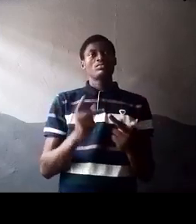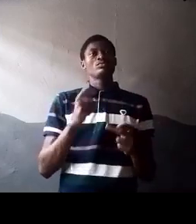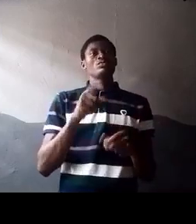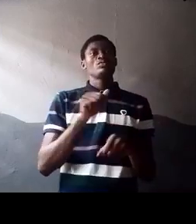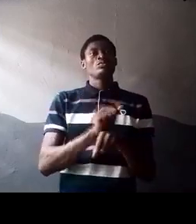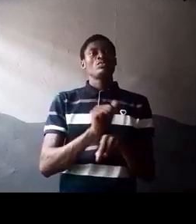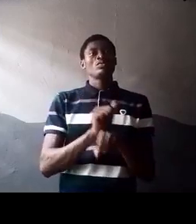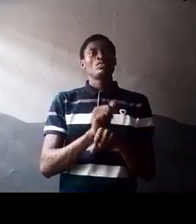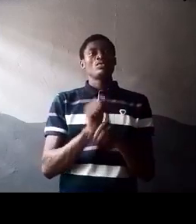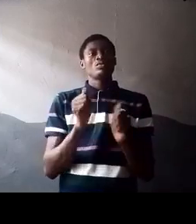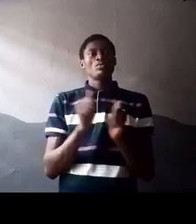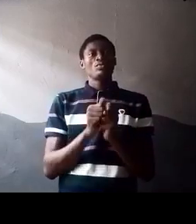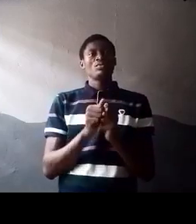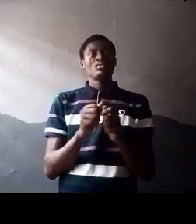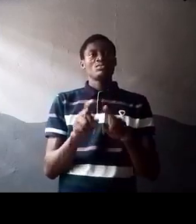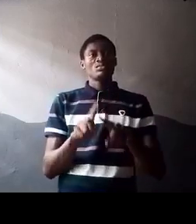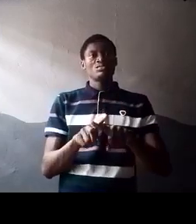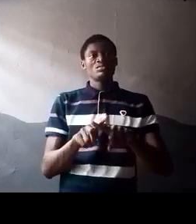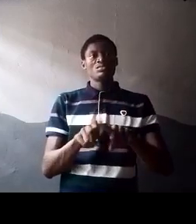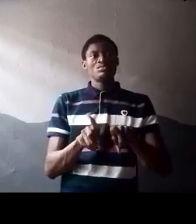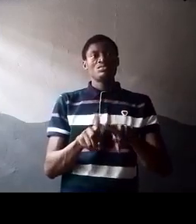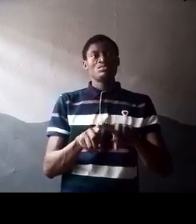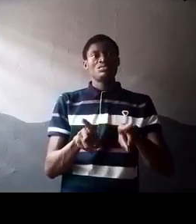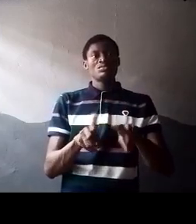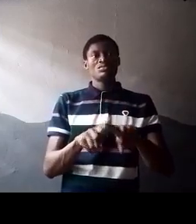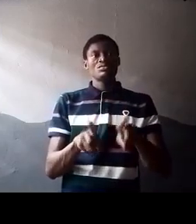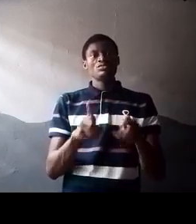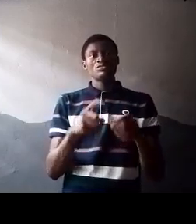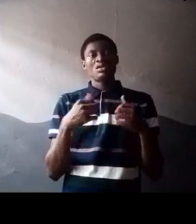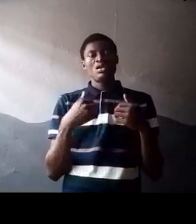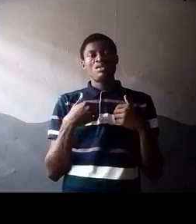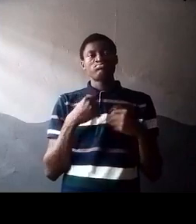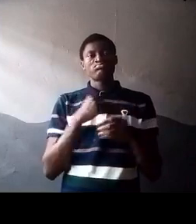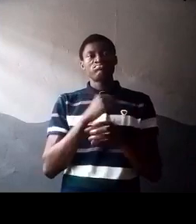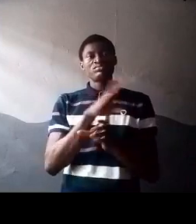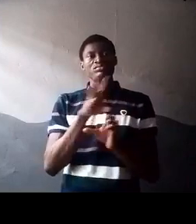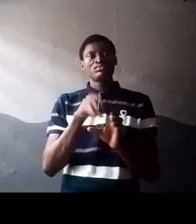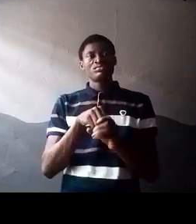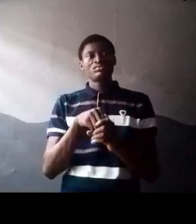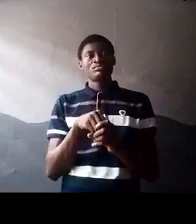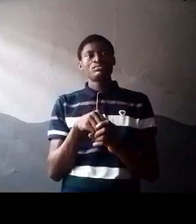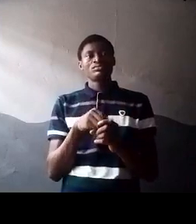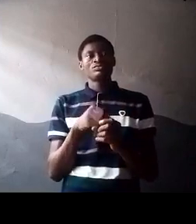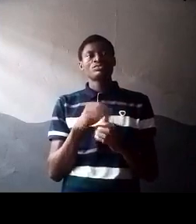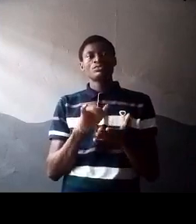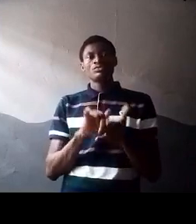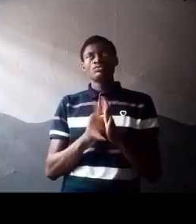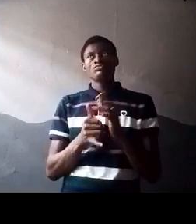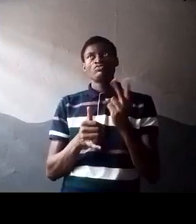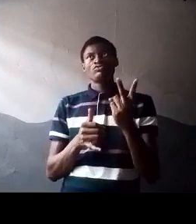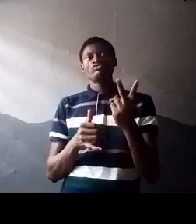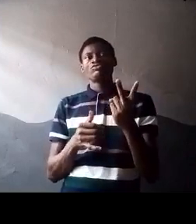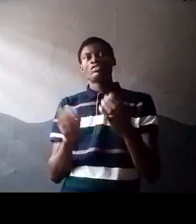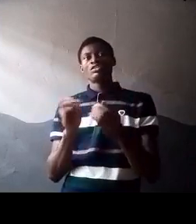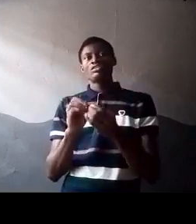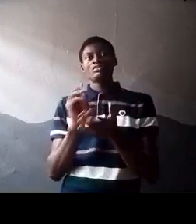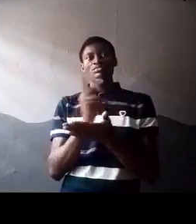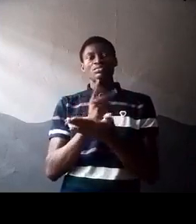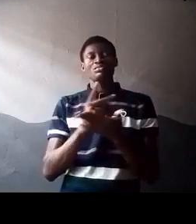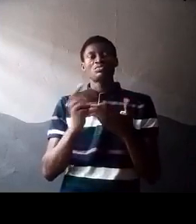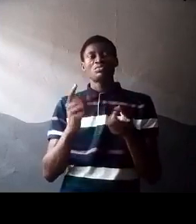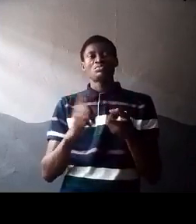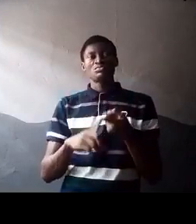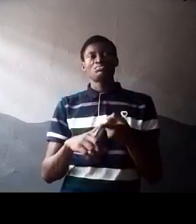that you've been engaged in. Those are the 2 extra parts that I wanted to touch as well. All